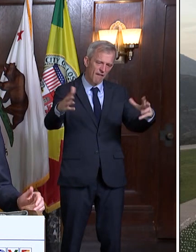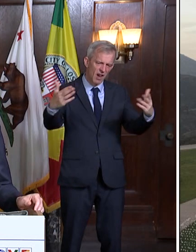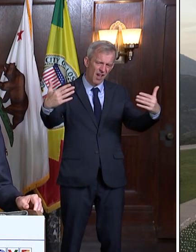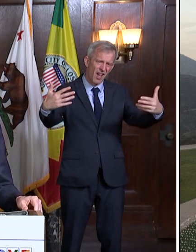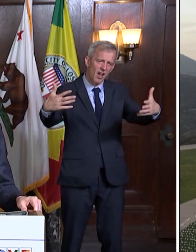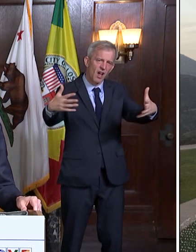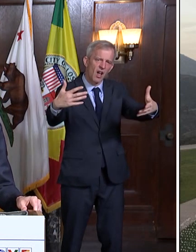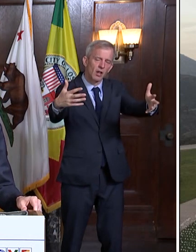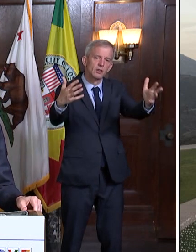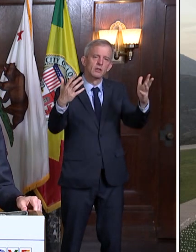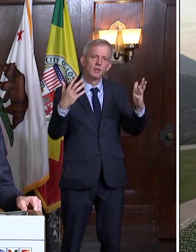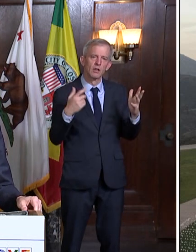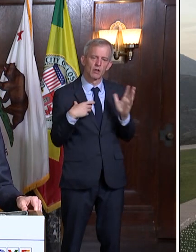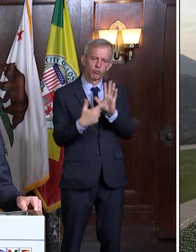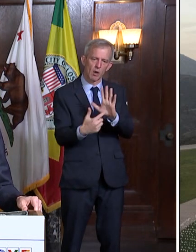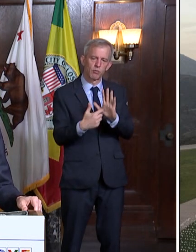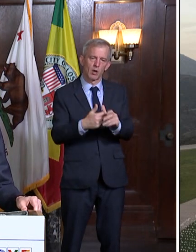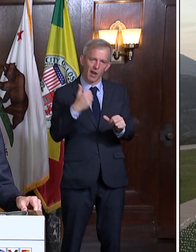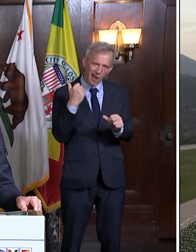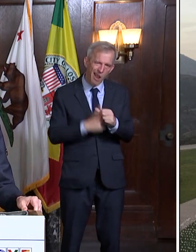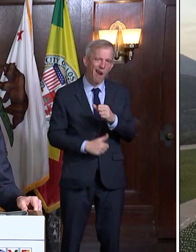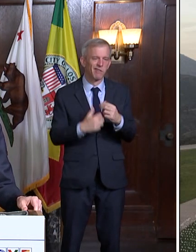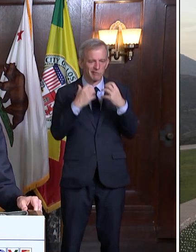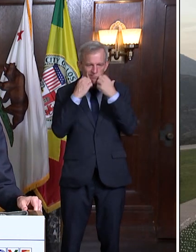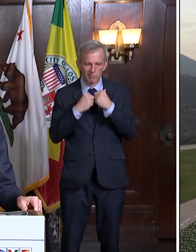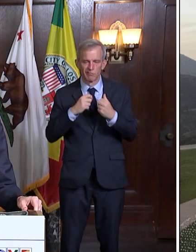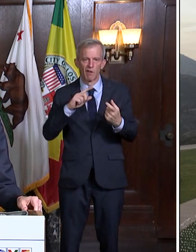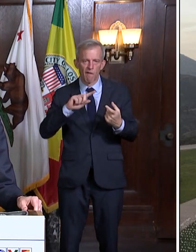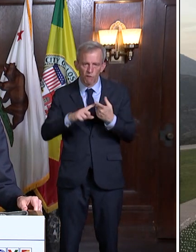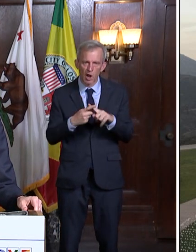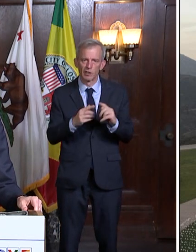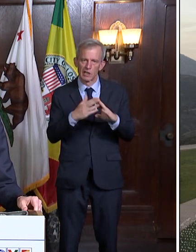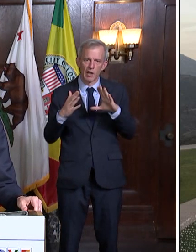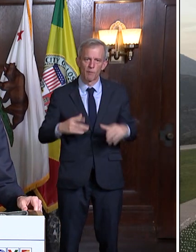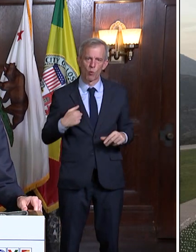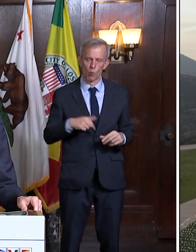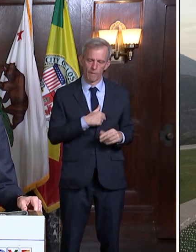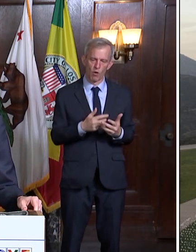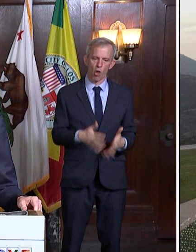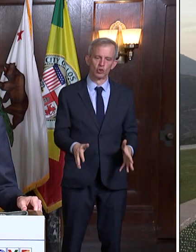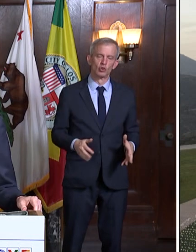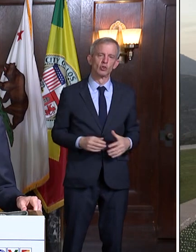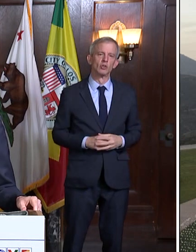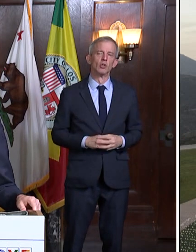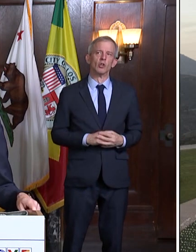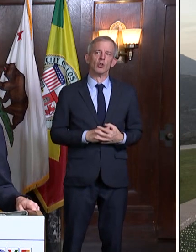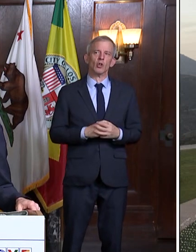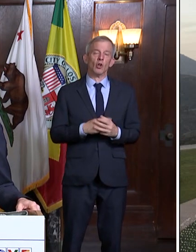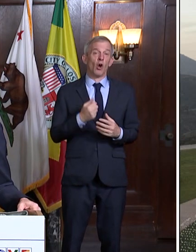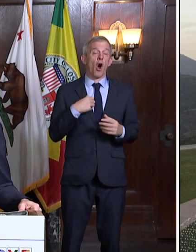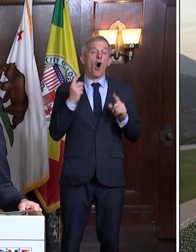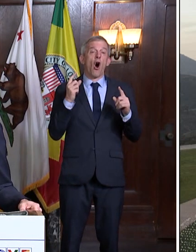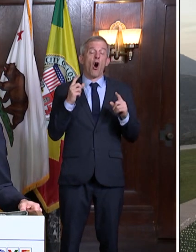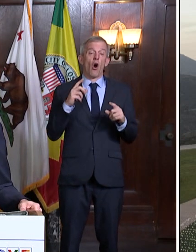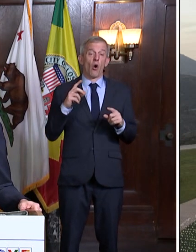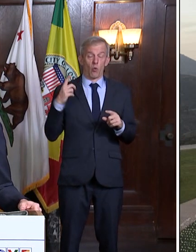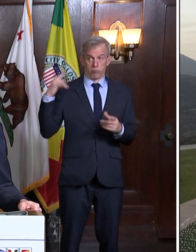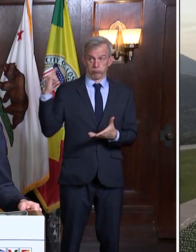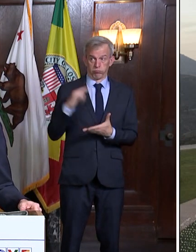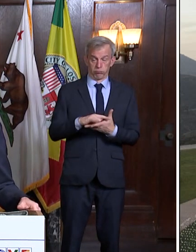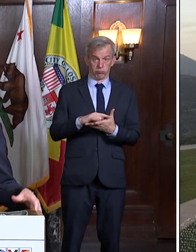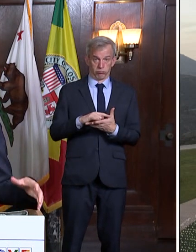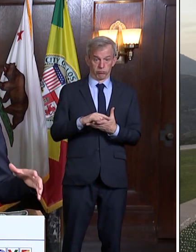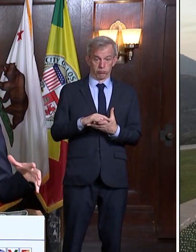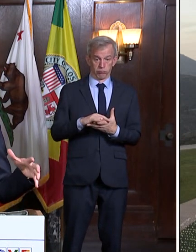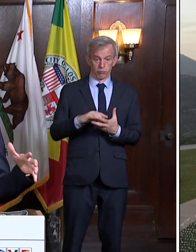every human being, every beloved friend and neighbor that we have lost. I walked through the National Mall about a month ago